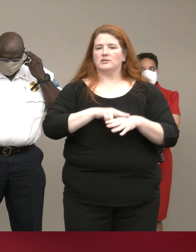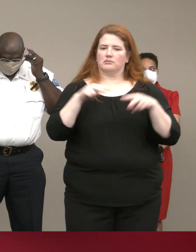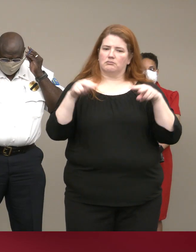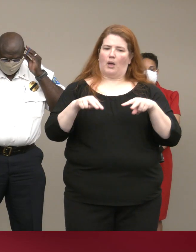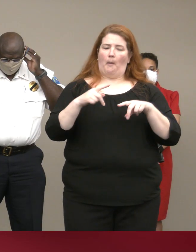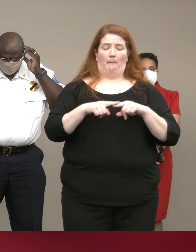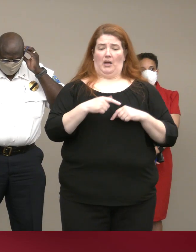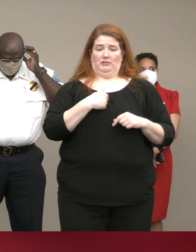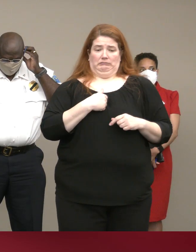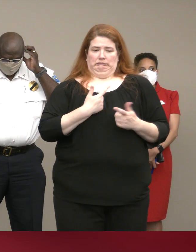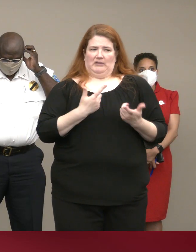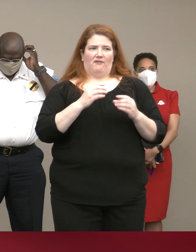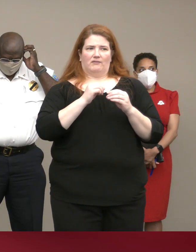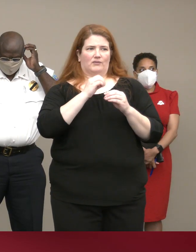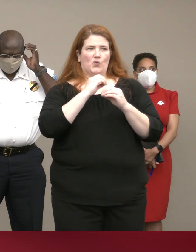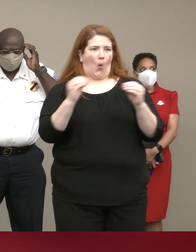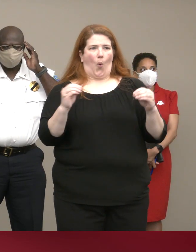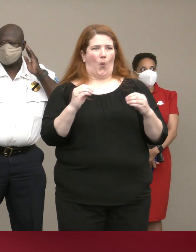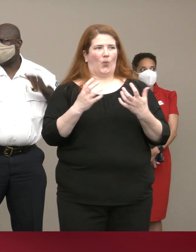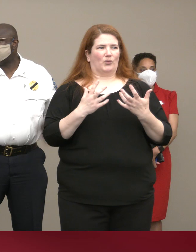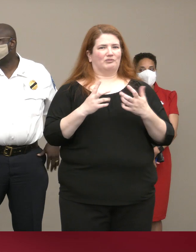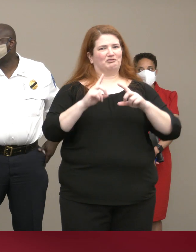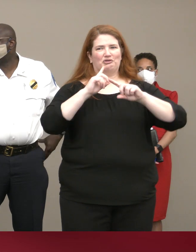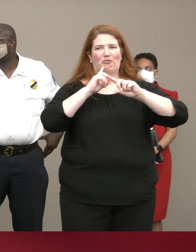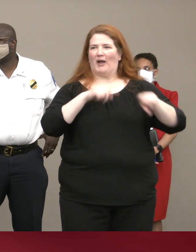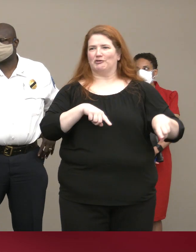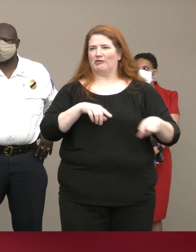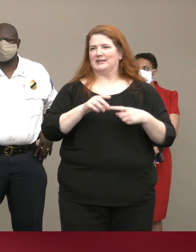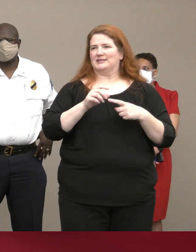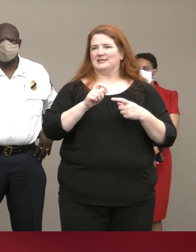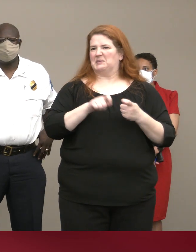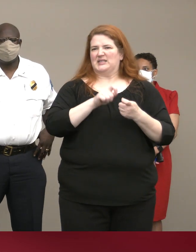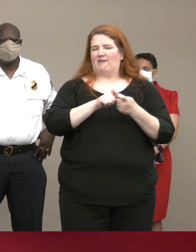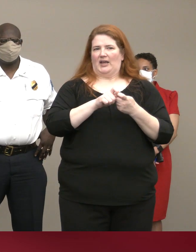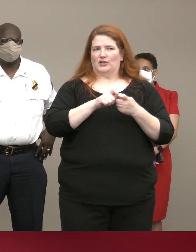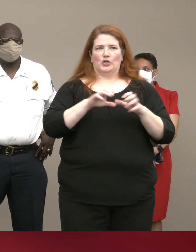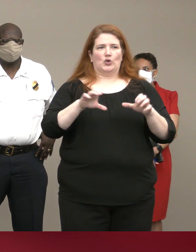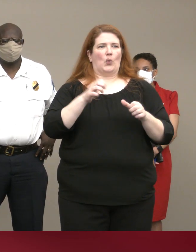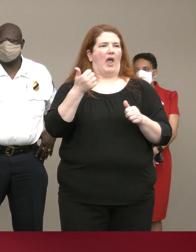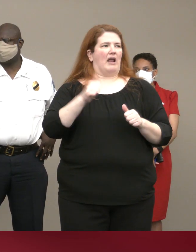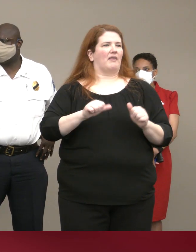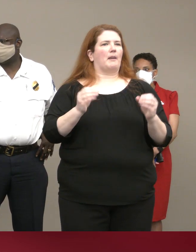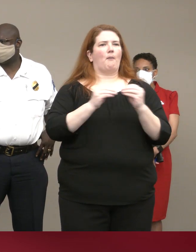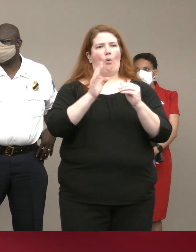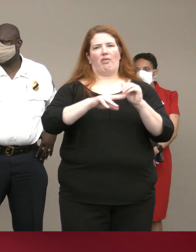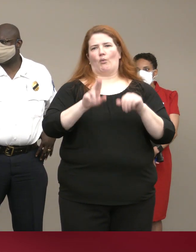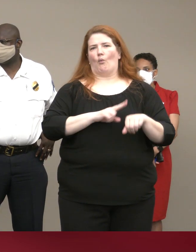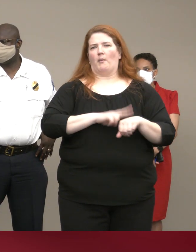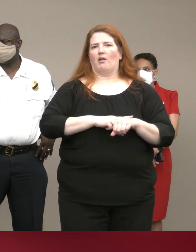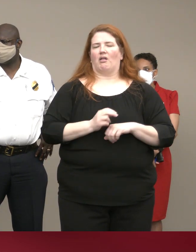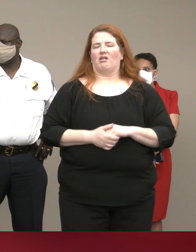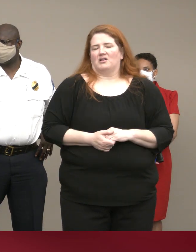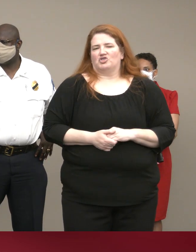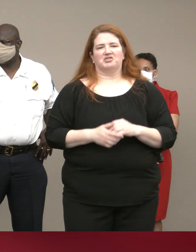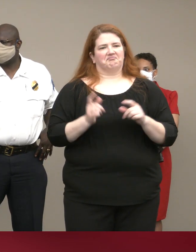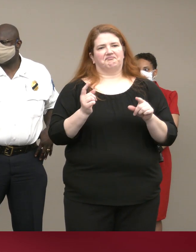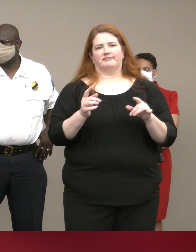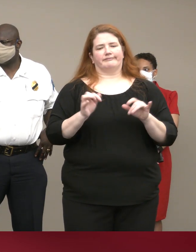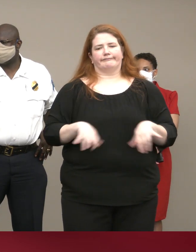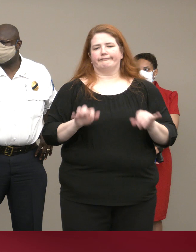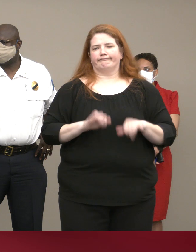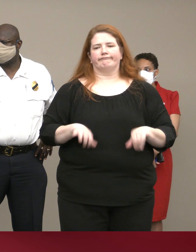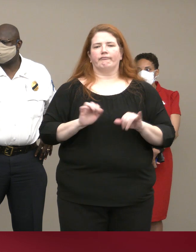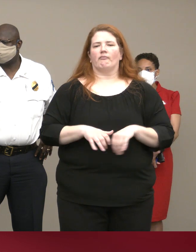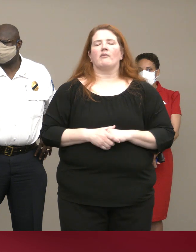I have not received any specific instructions to do anything above and beyond the normal. And